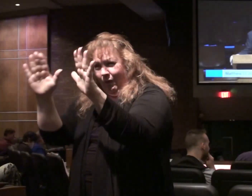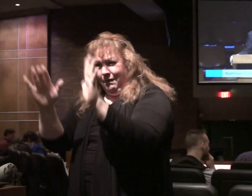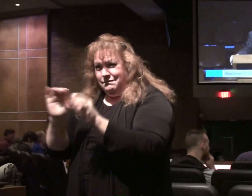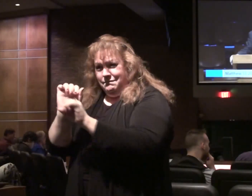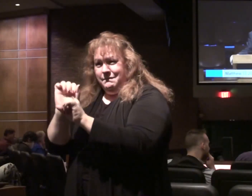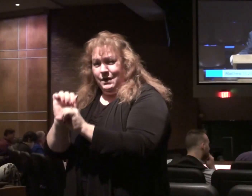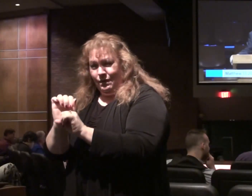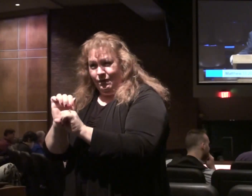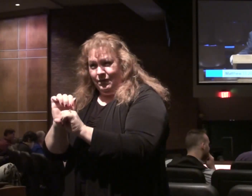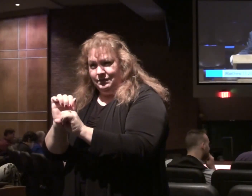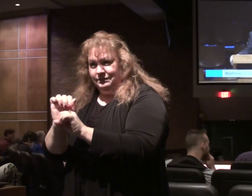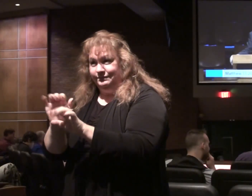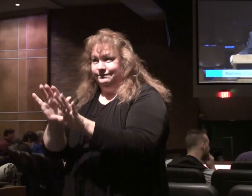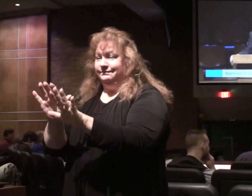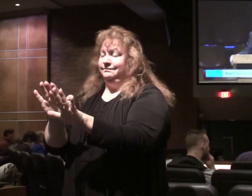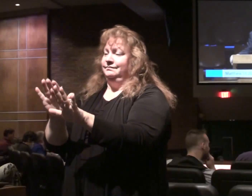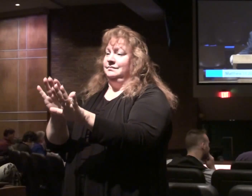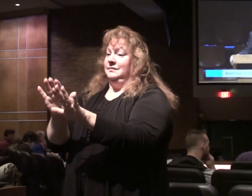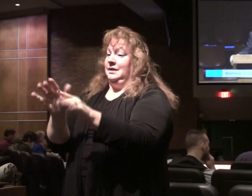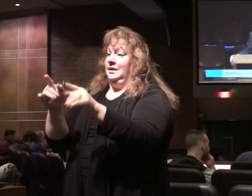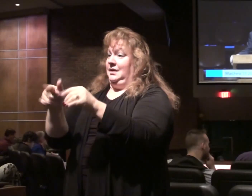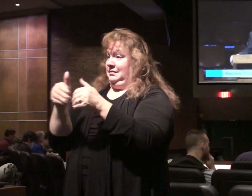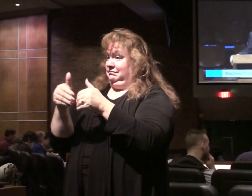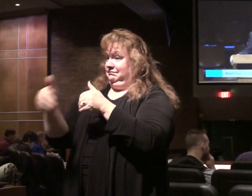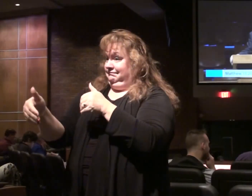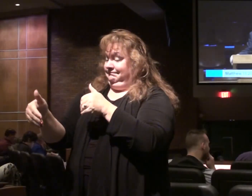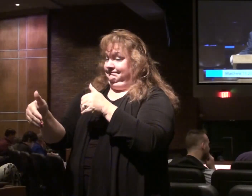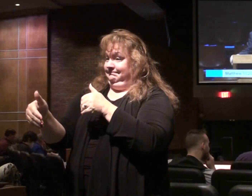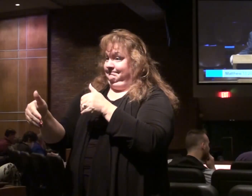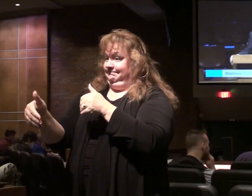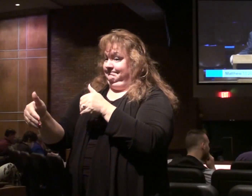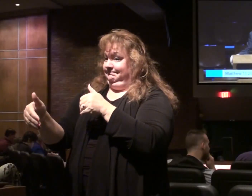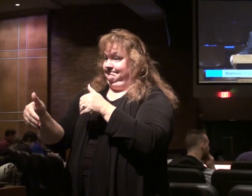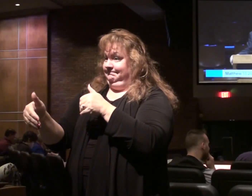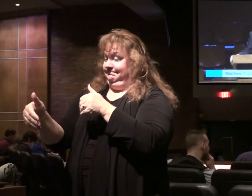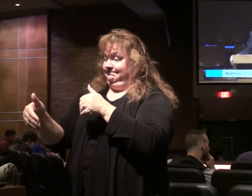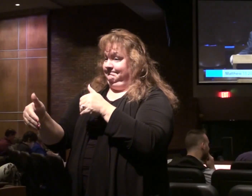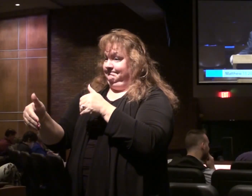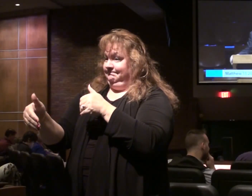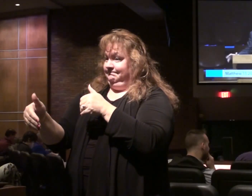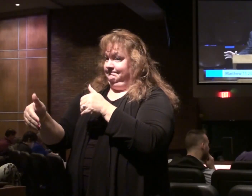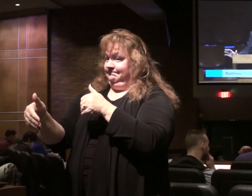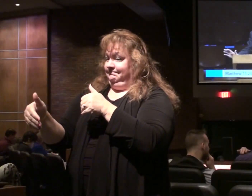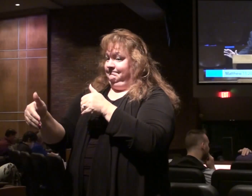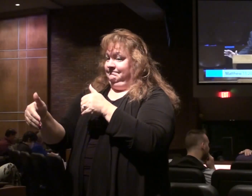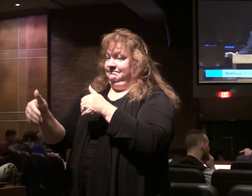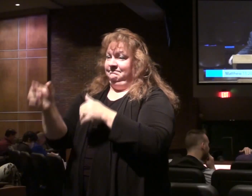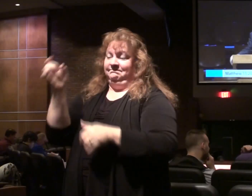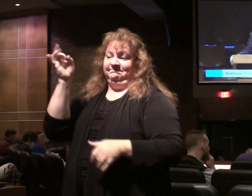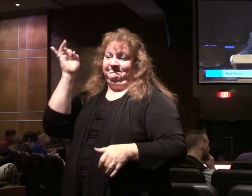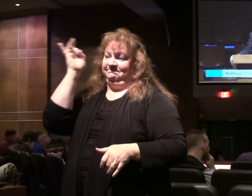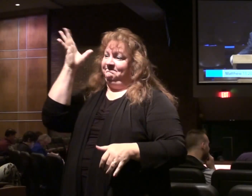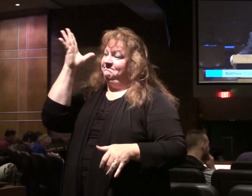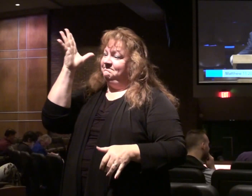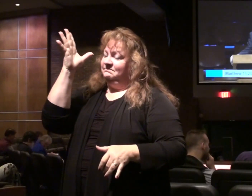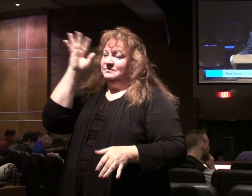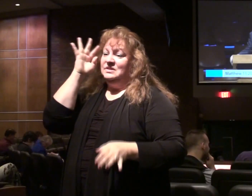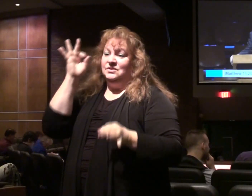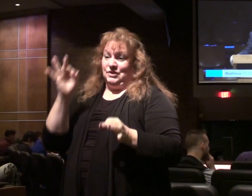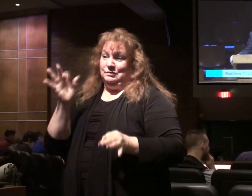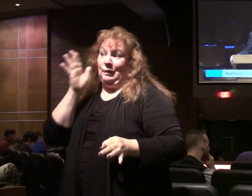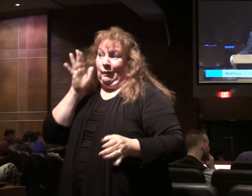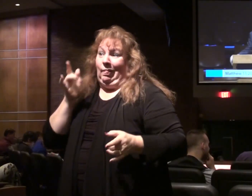he tells them what lies before them is the most severe of